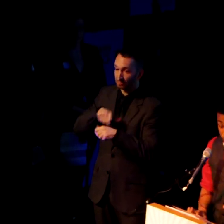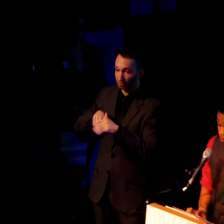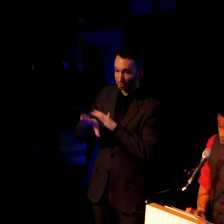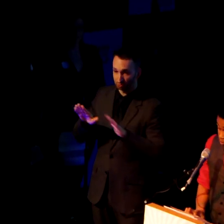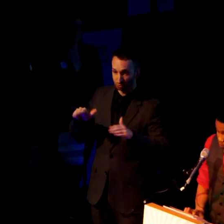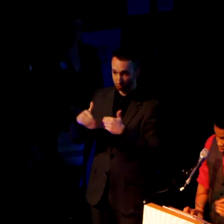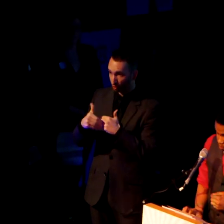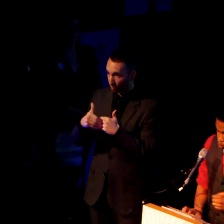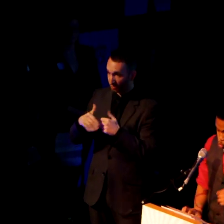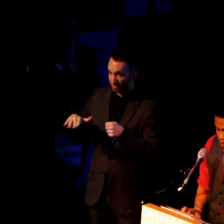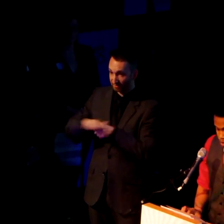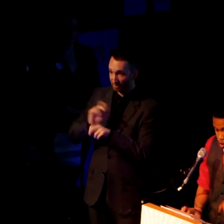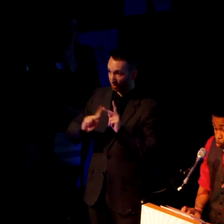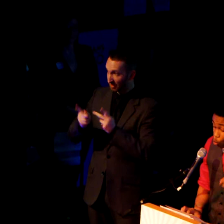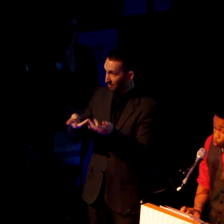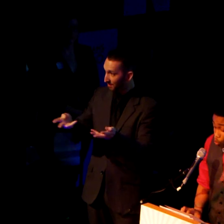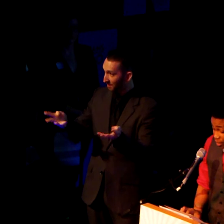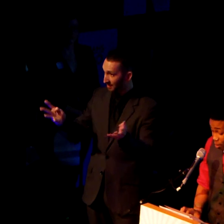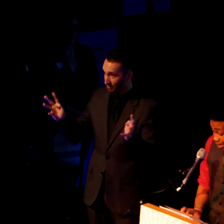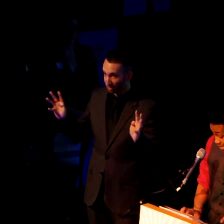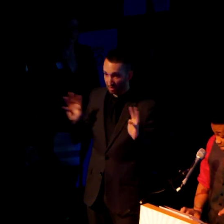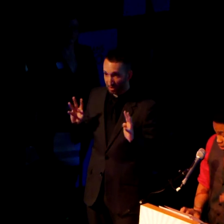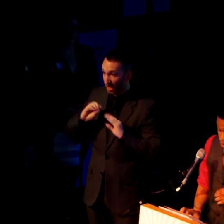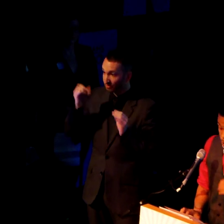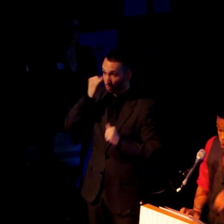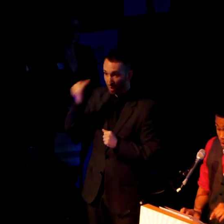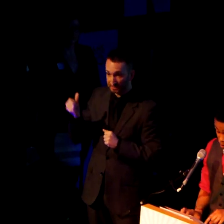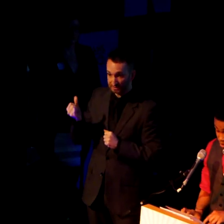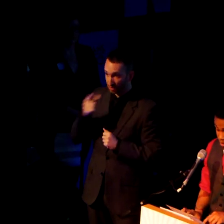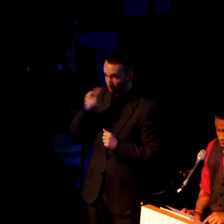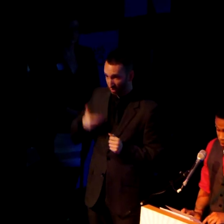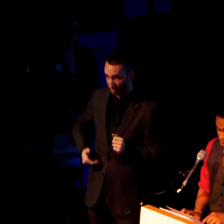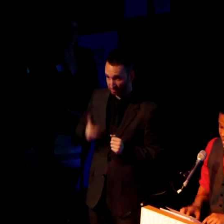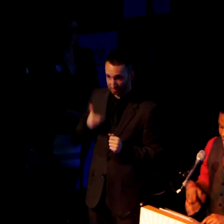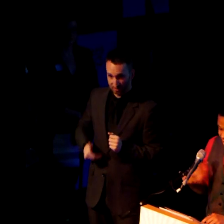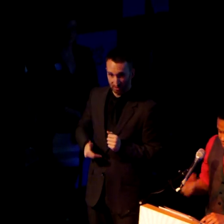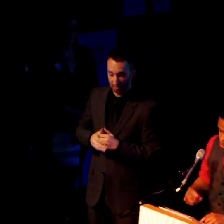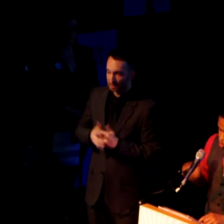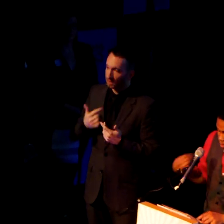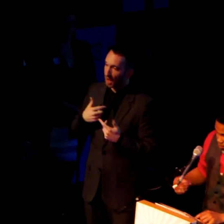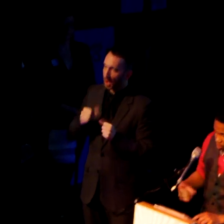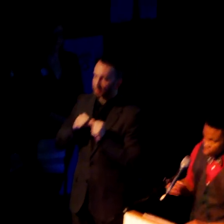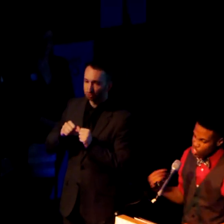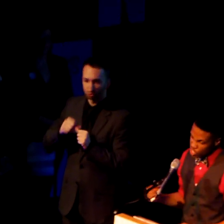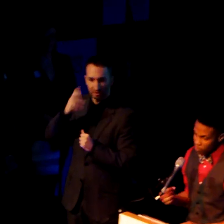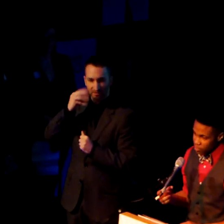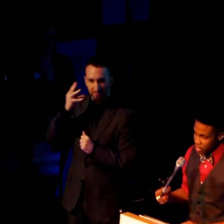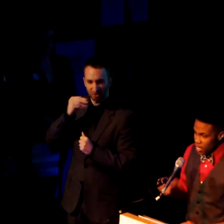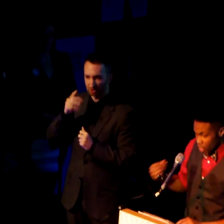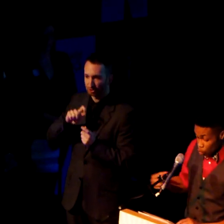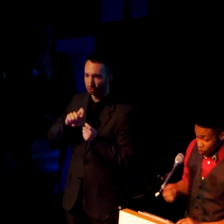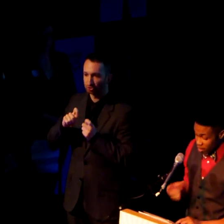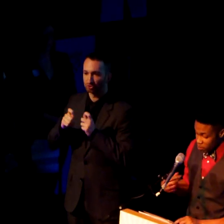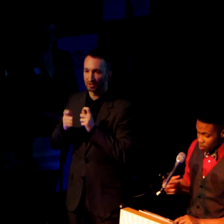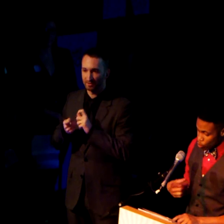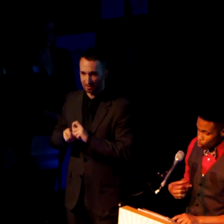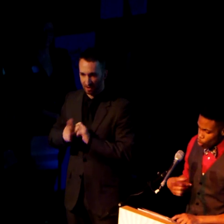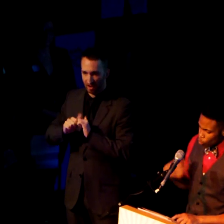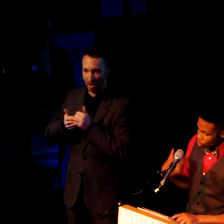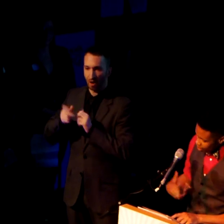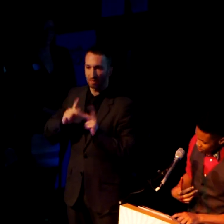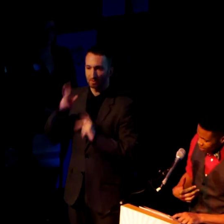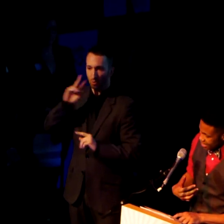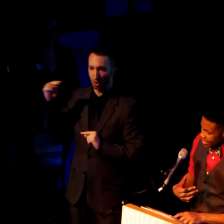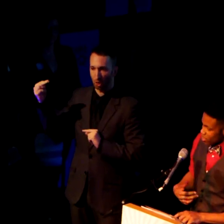a room full of people who had no idea who I was, I continued to experience a shift in the way